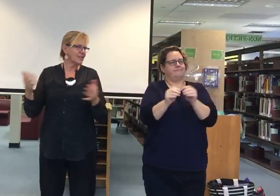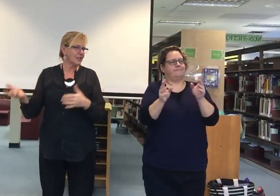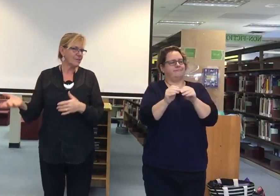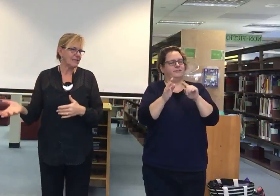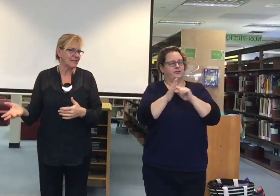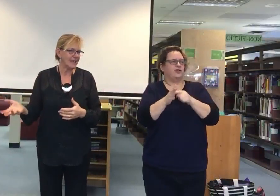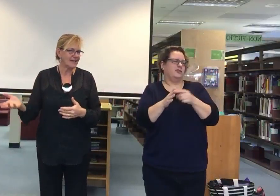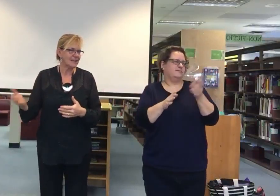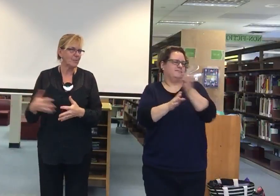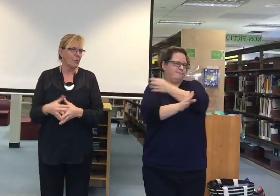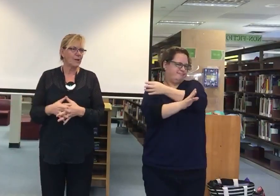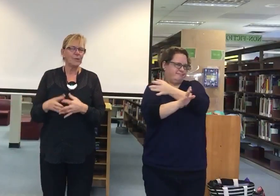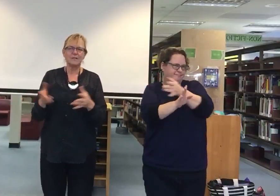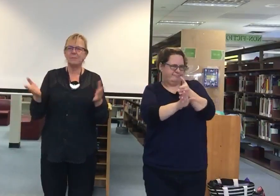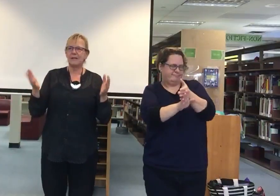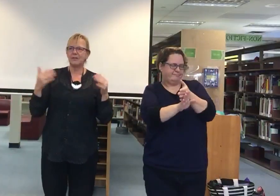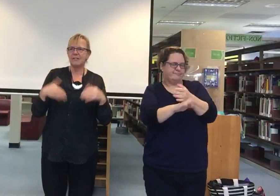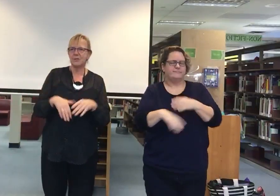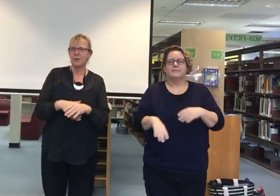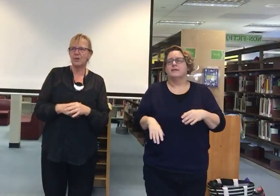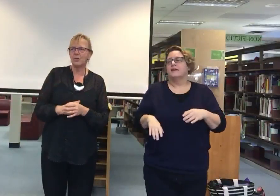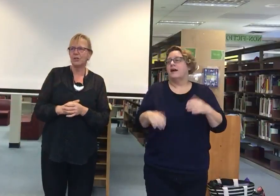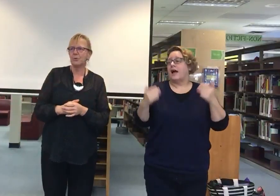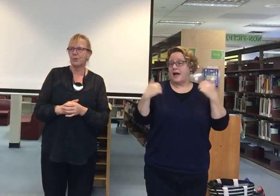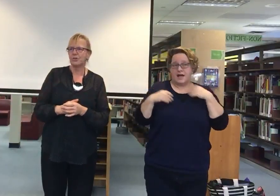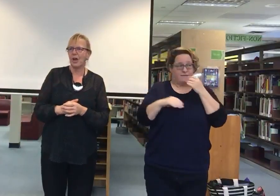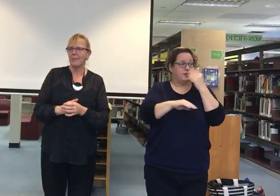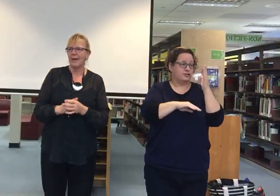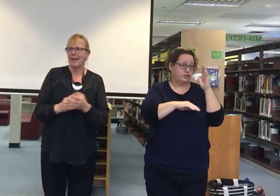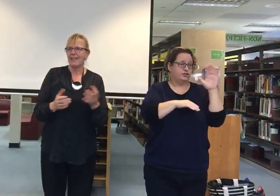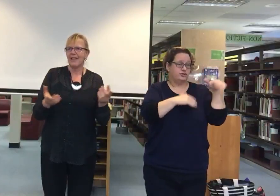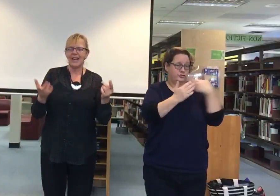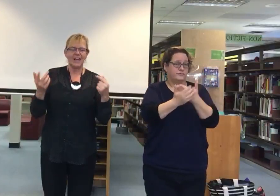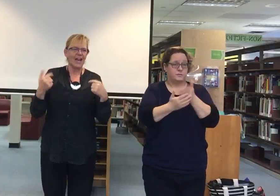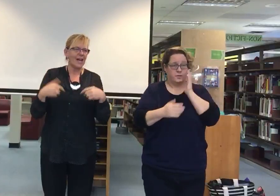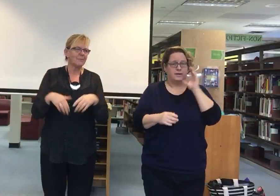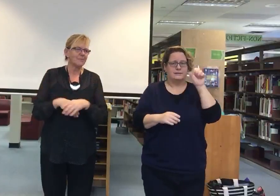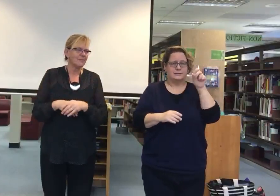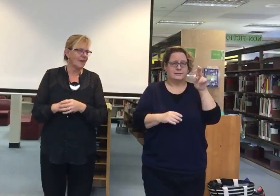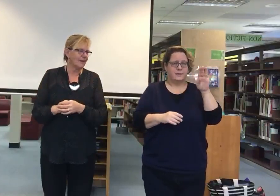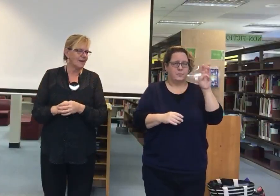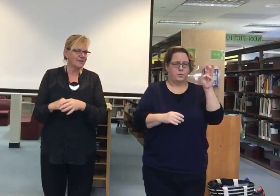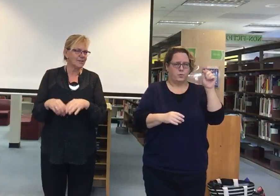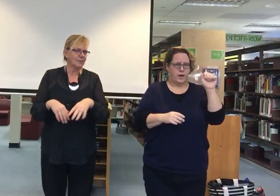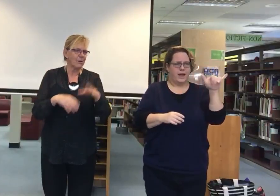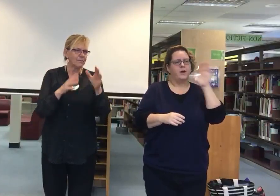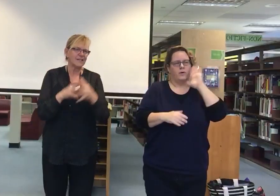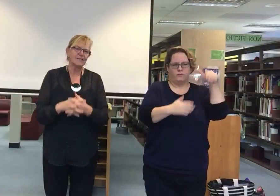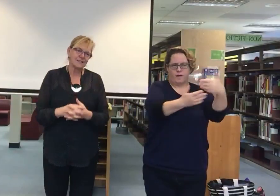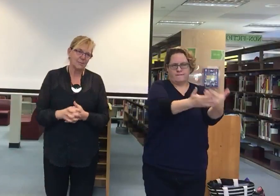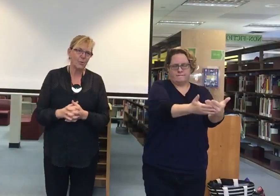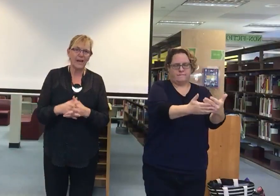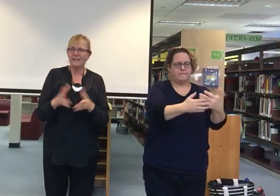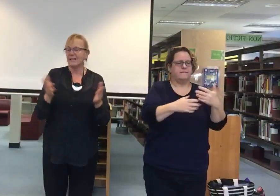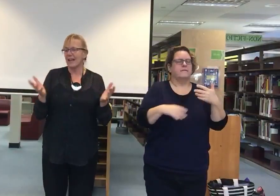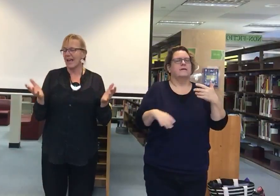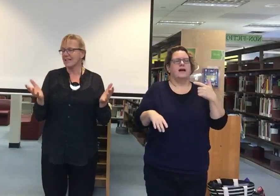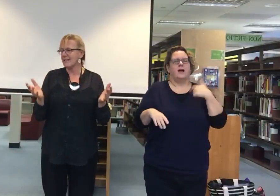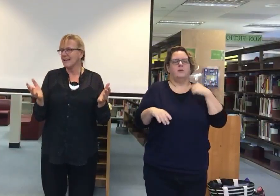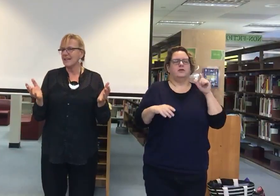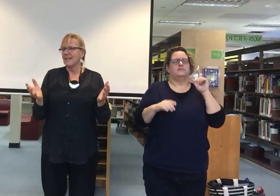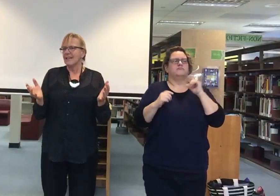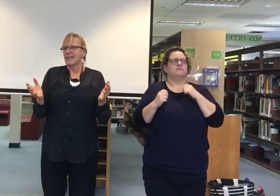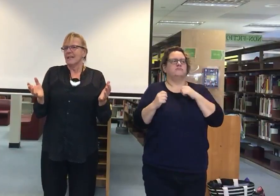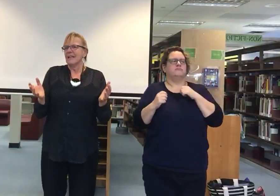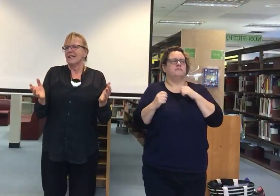There is lunch coming today, Subway. When Tamara's doing her little workshop, then I'm just going to pop down to Subway.